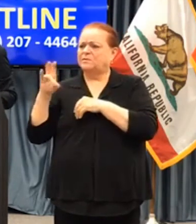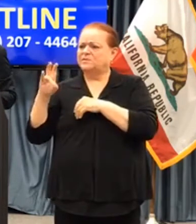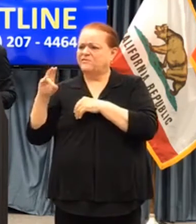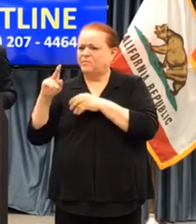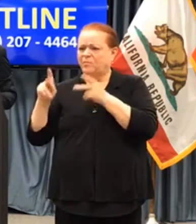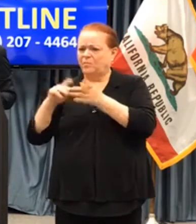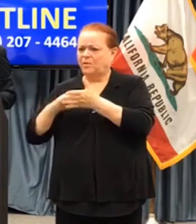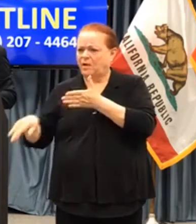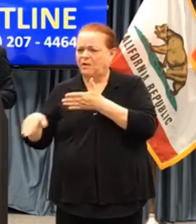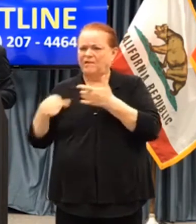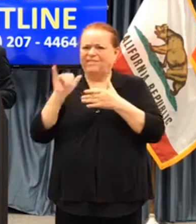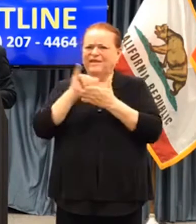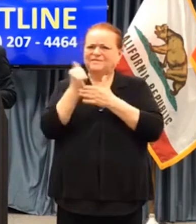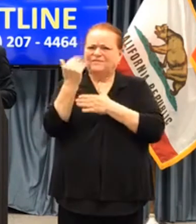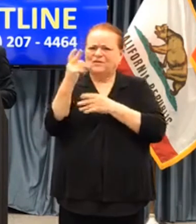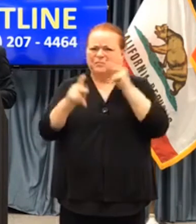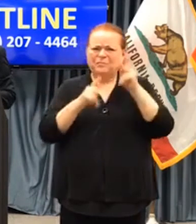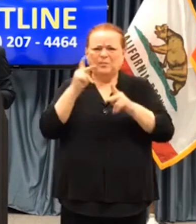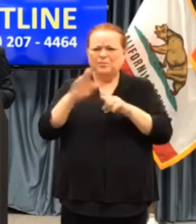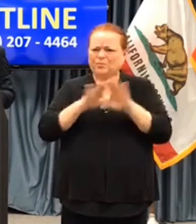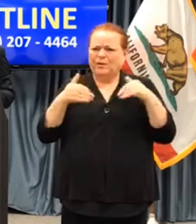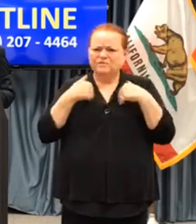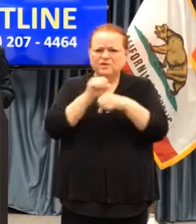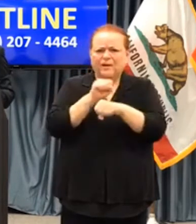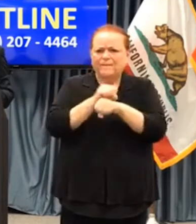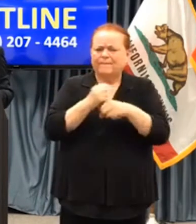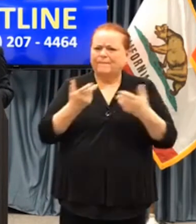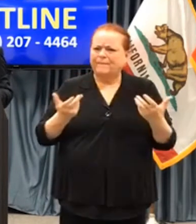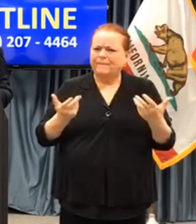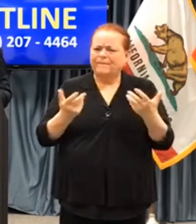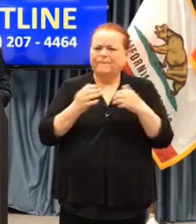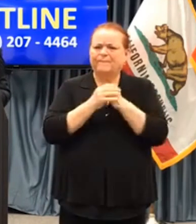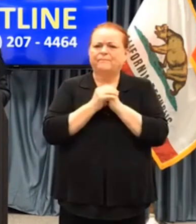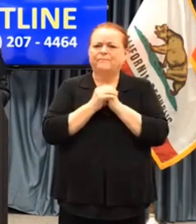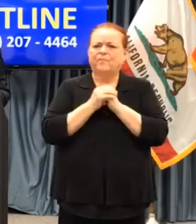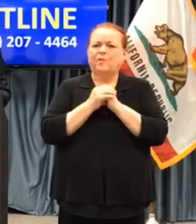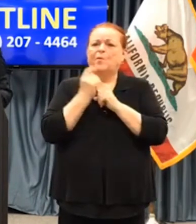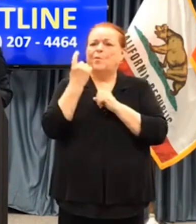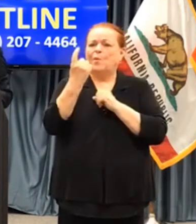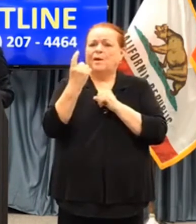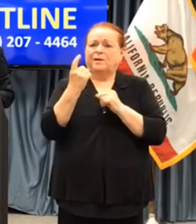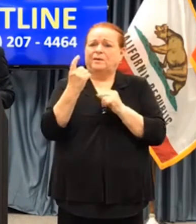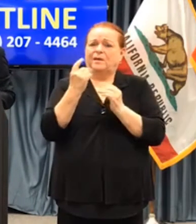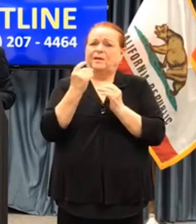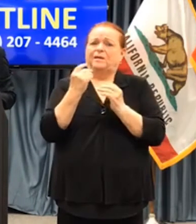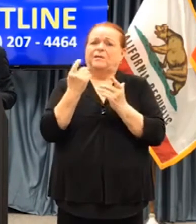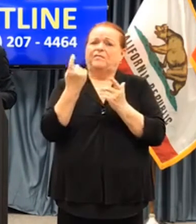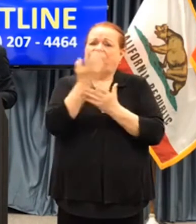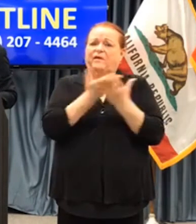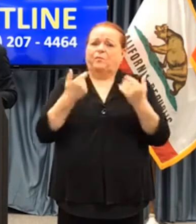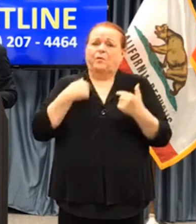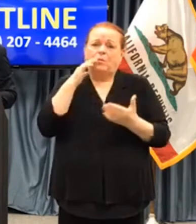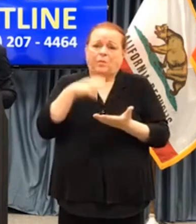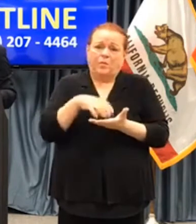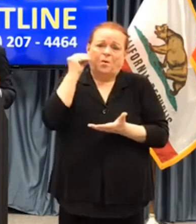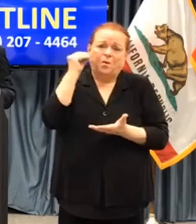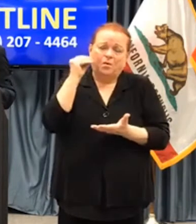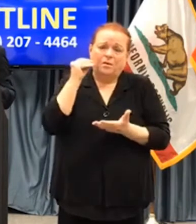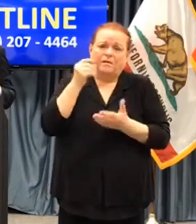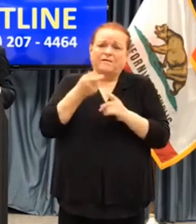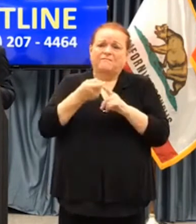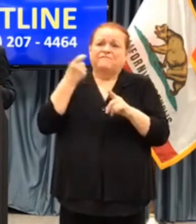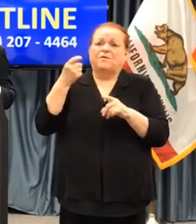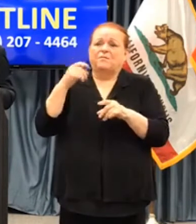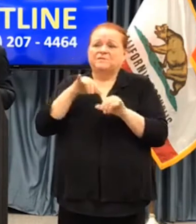talked about certain subjects that one of the lessons we're probably going to learn as a result of these stay-at-home orders is that we're